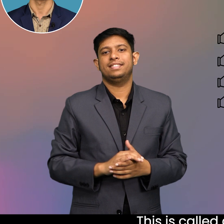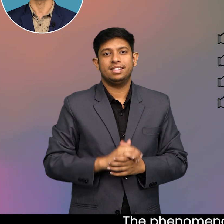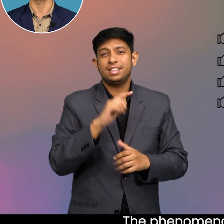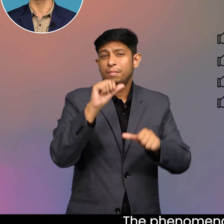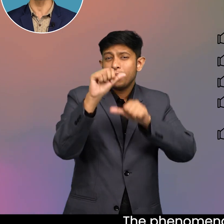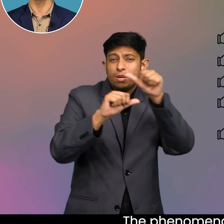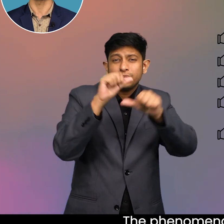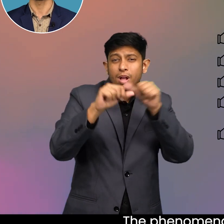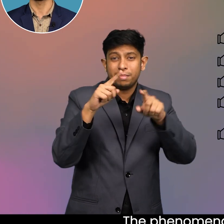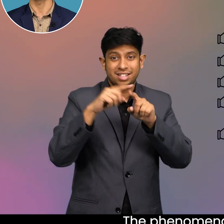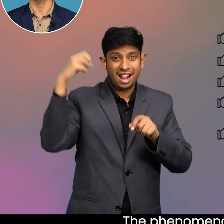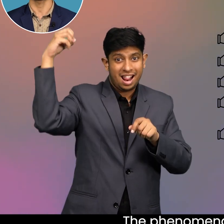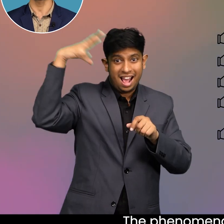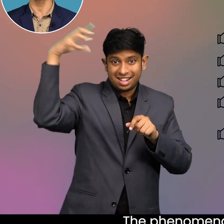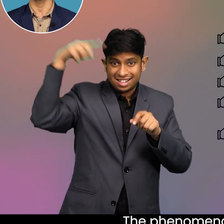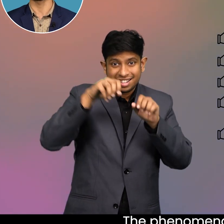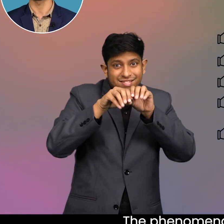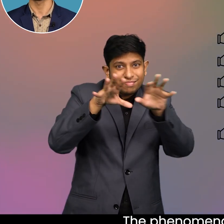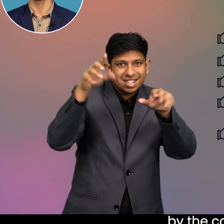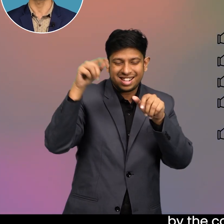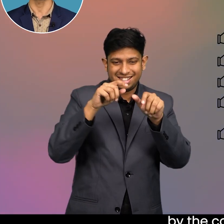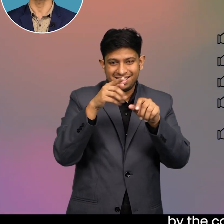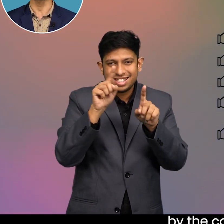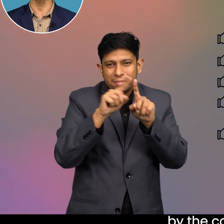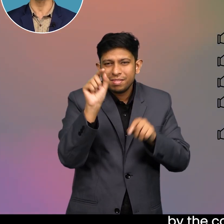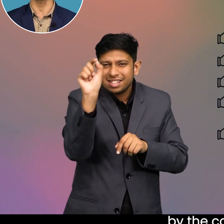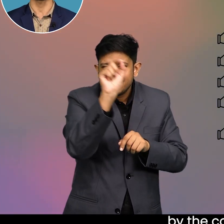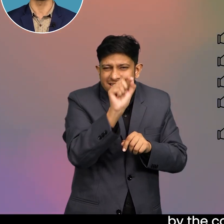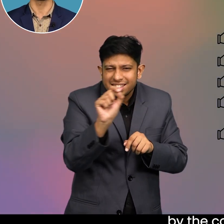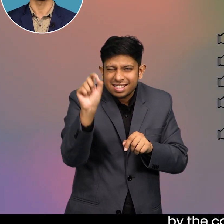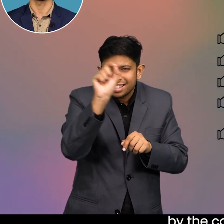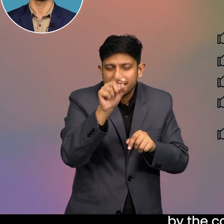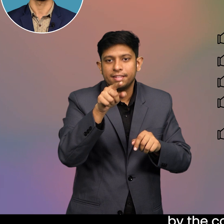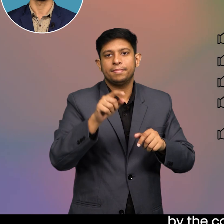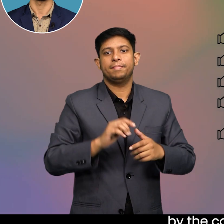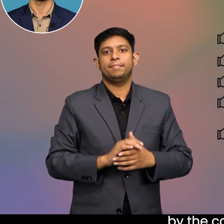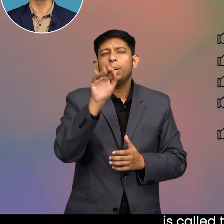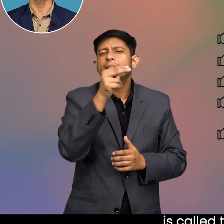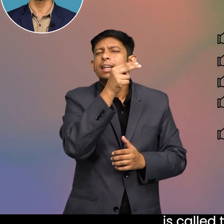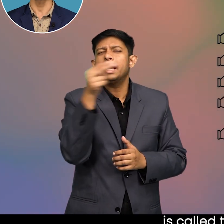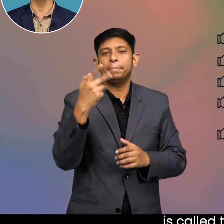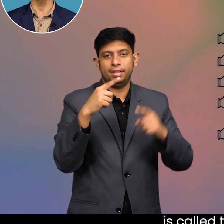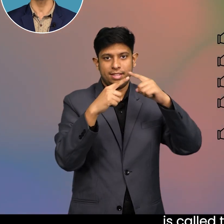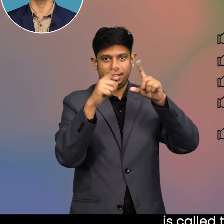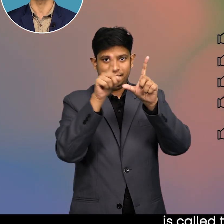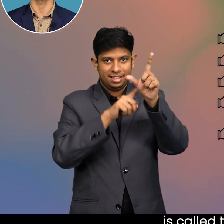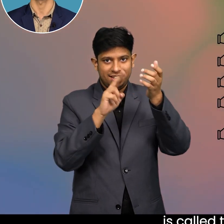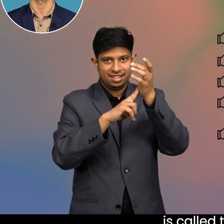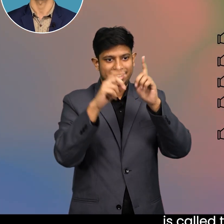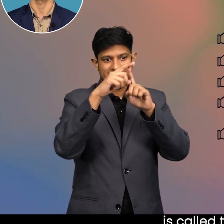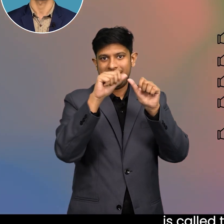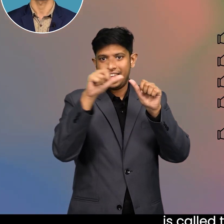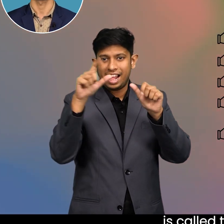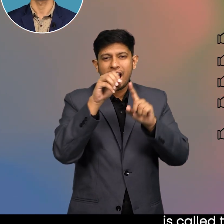The phenomenon of scattering of light by the colloidal particles is called the Tyndall effect.